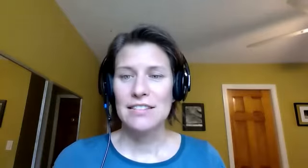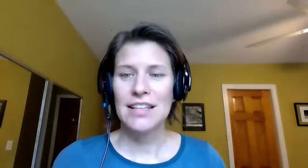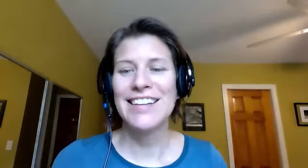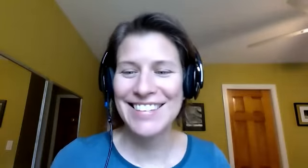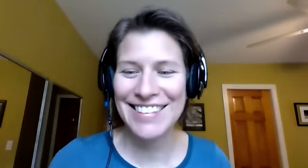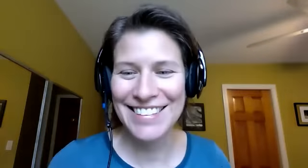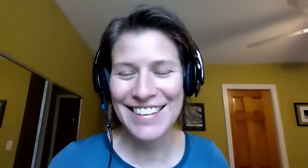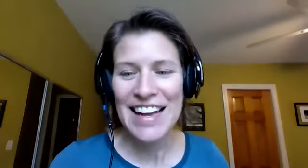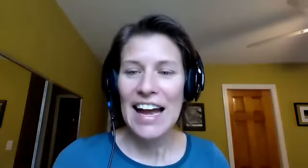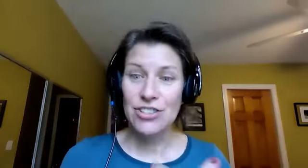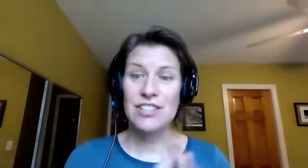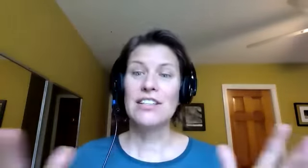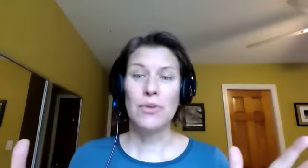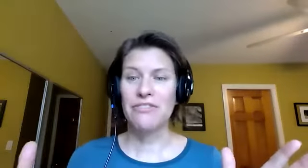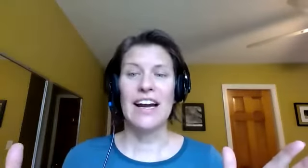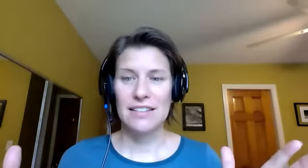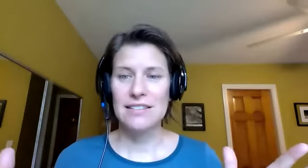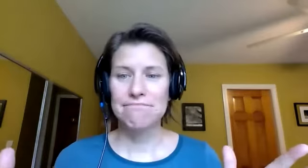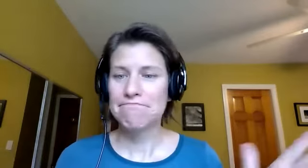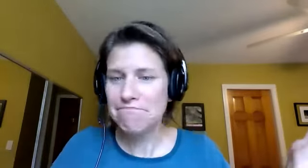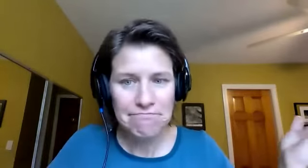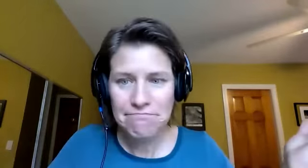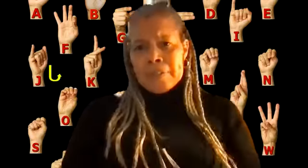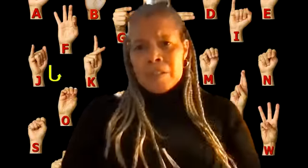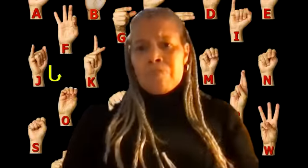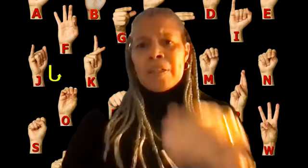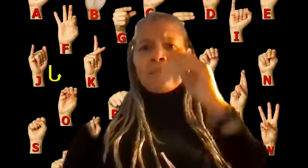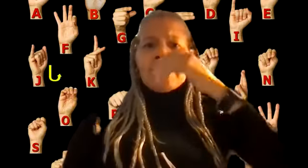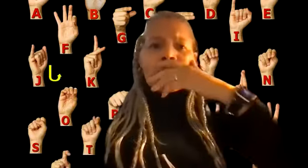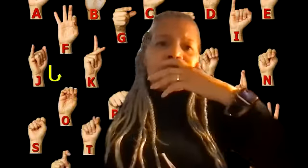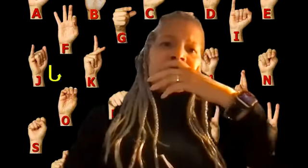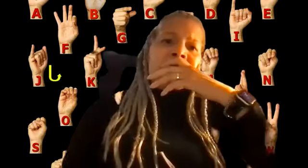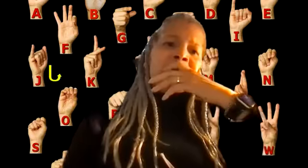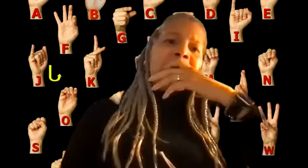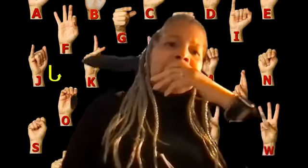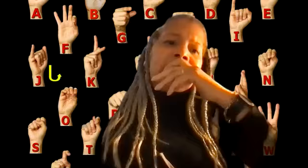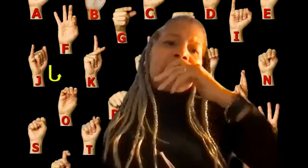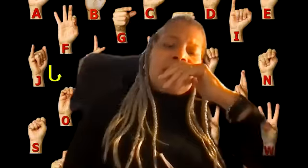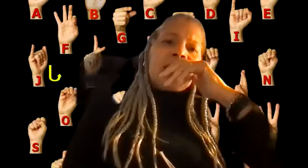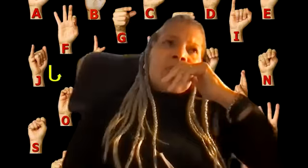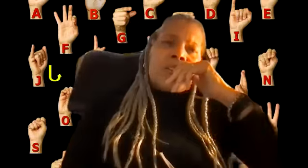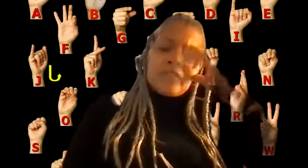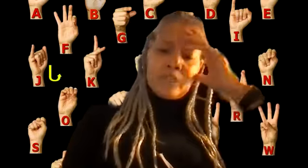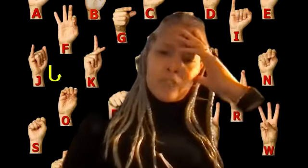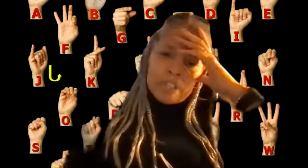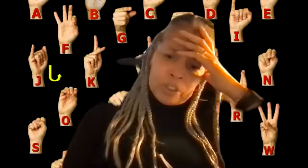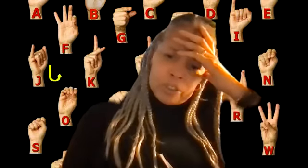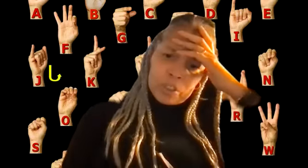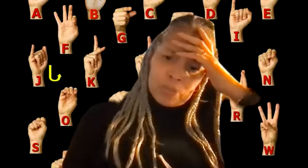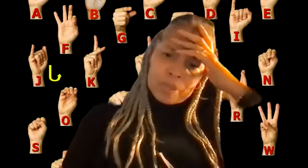and just deal with the facts. Yeah. It's just the facts. Yeah. I don't, I don't know if I told you this, but,